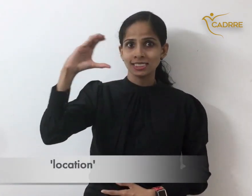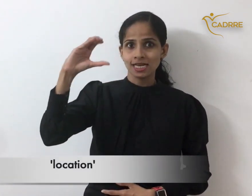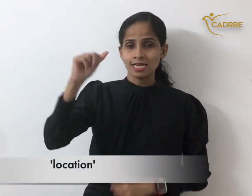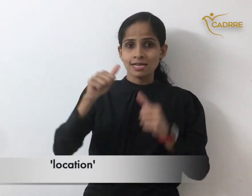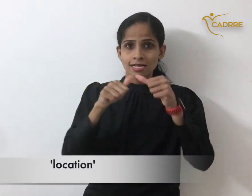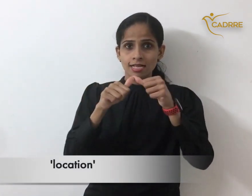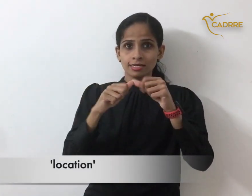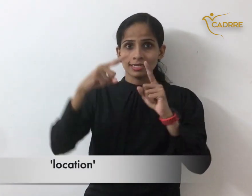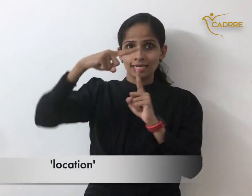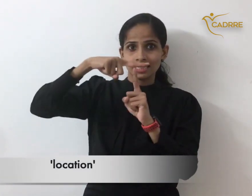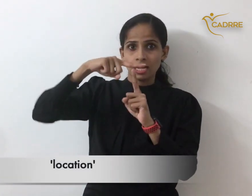location.